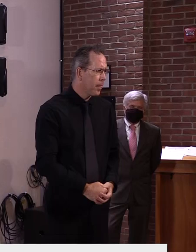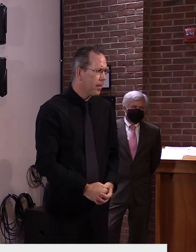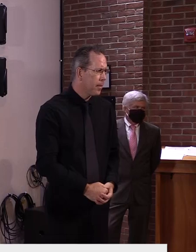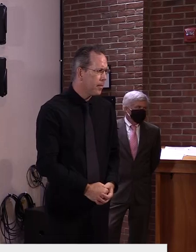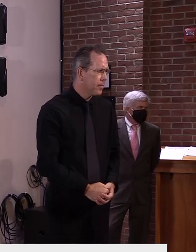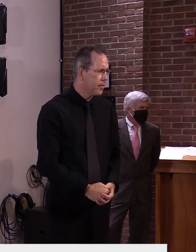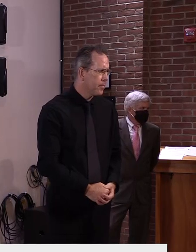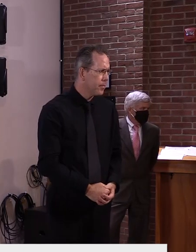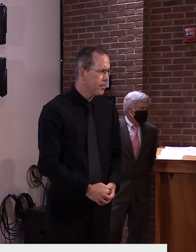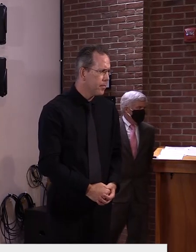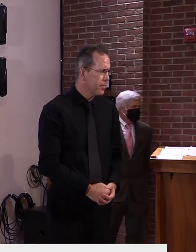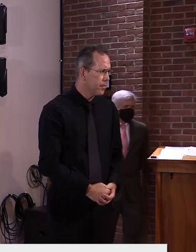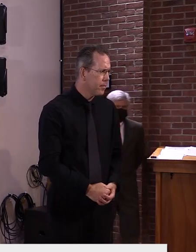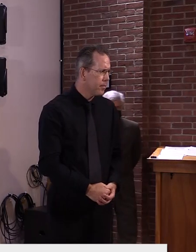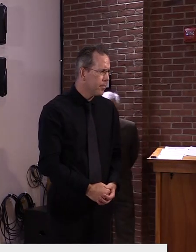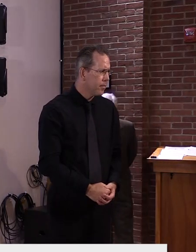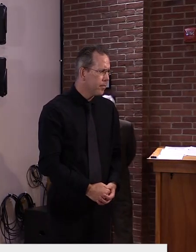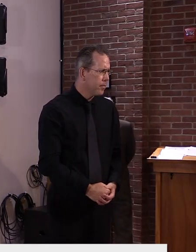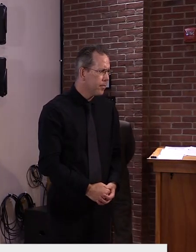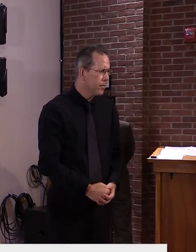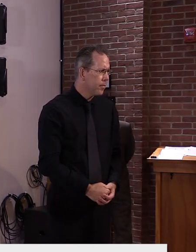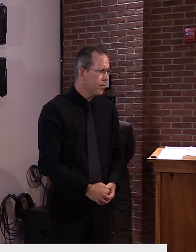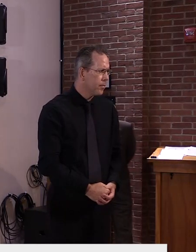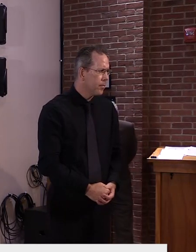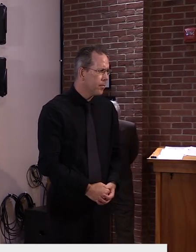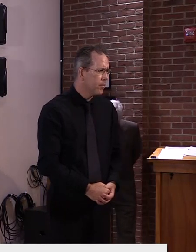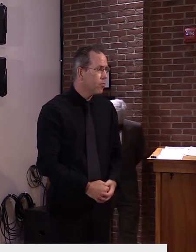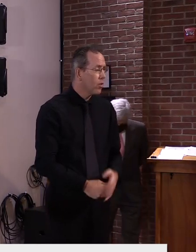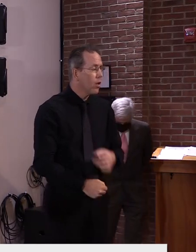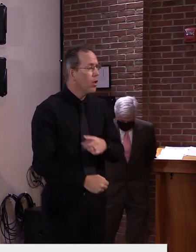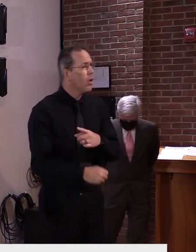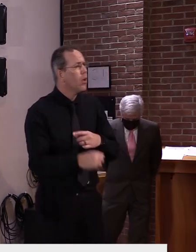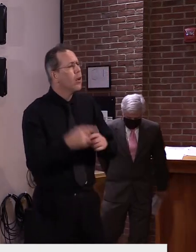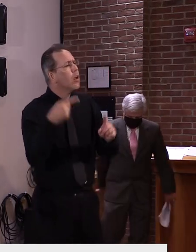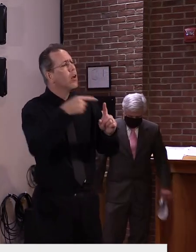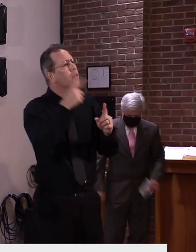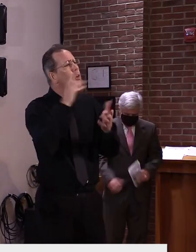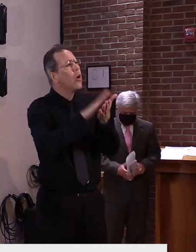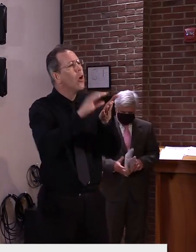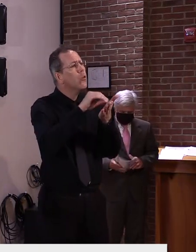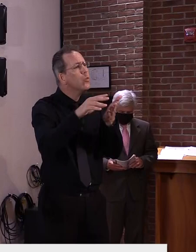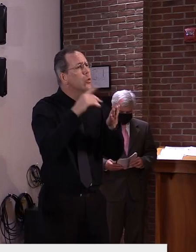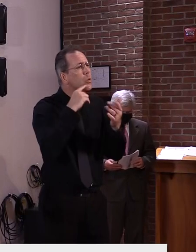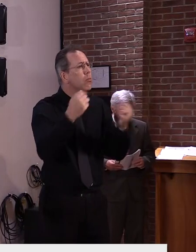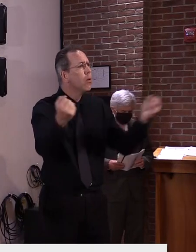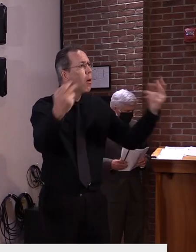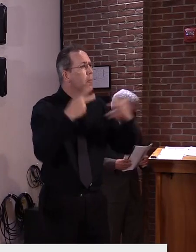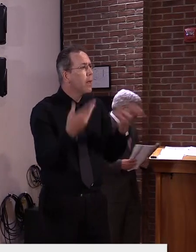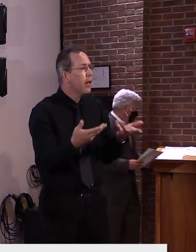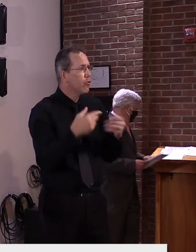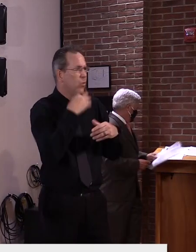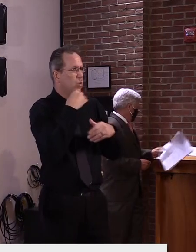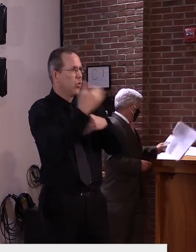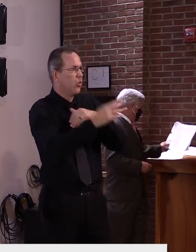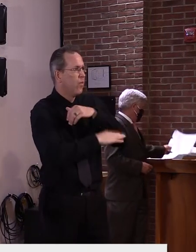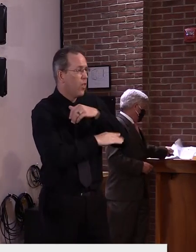about students coming back, talking about foliage seekers coming into the state in September,